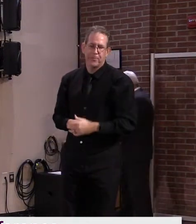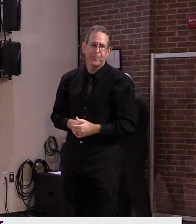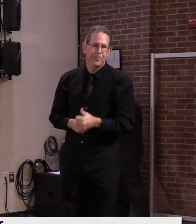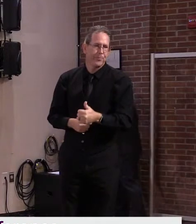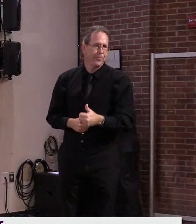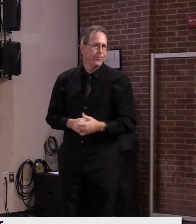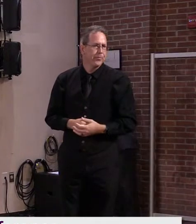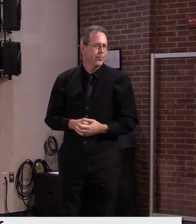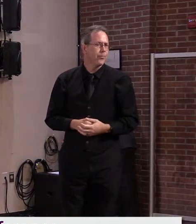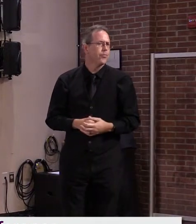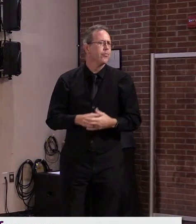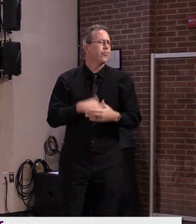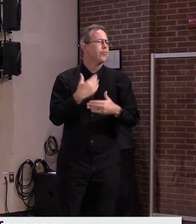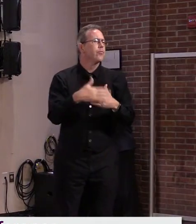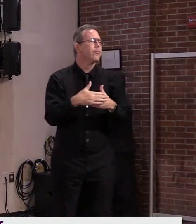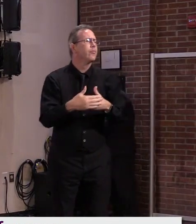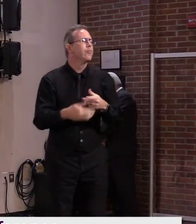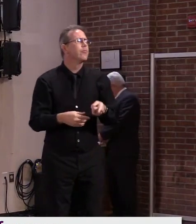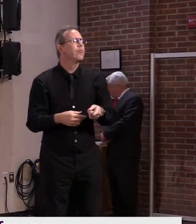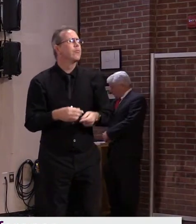Ed, the Newport Daily Express.